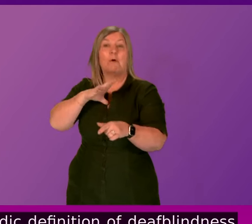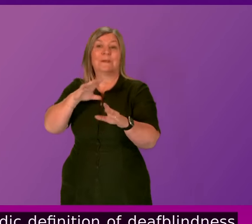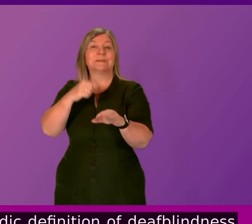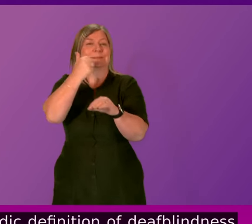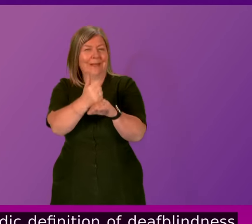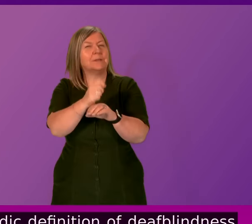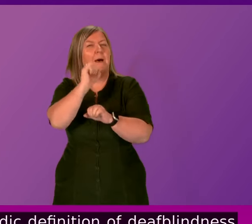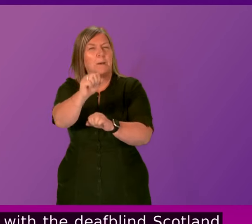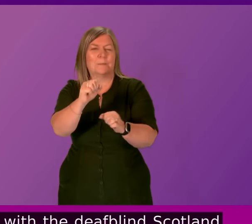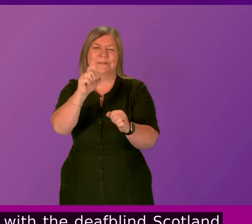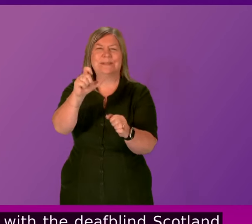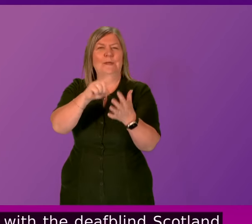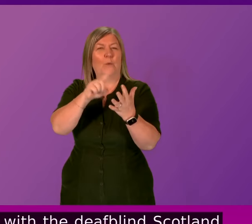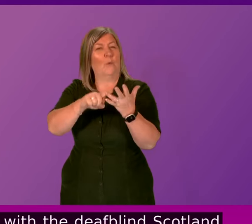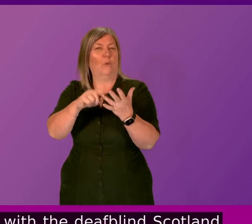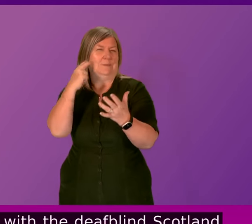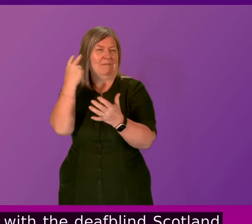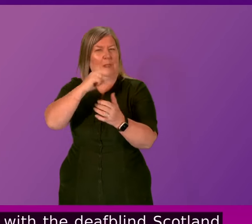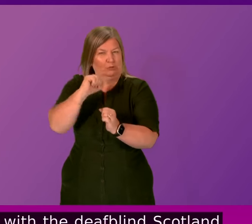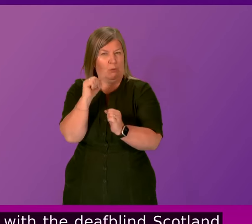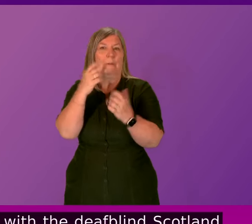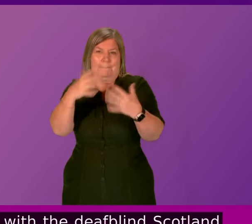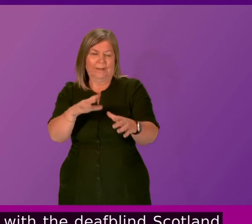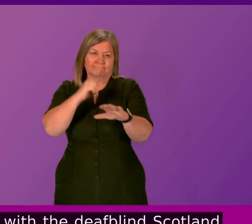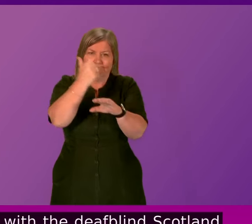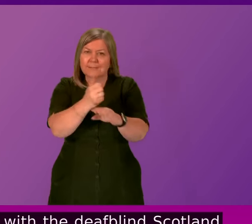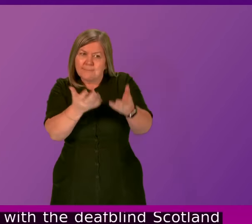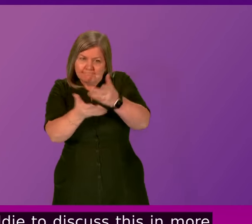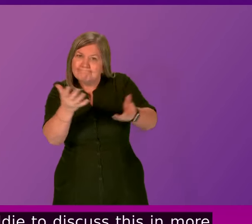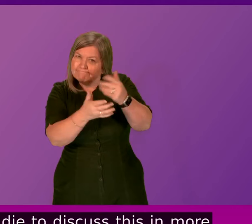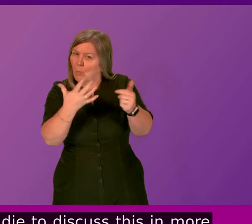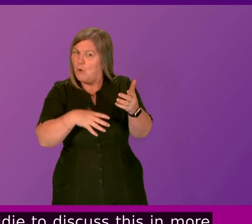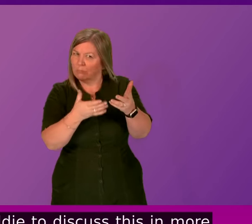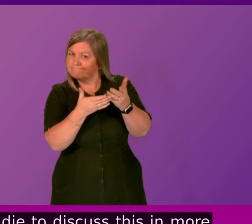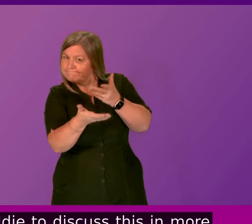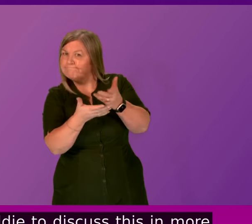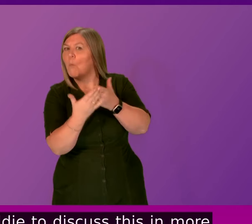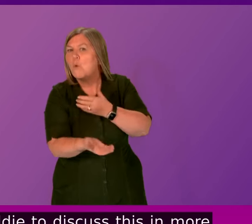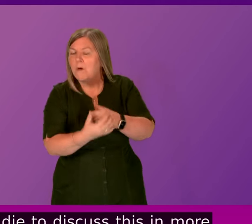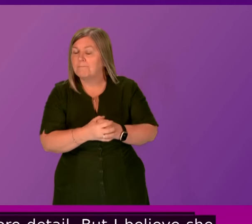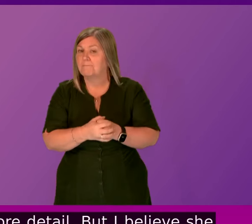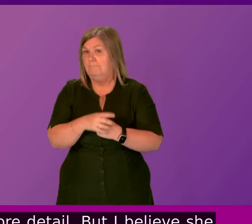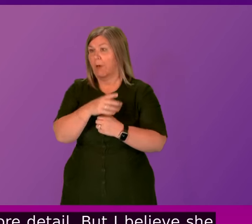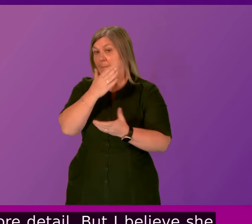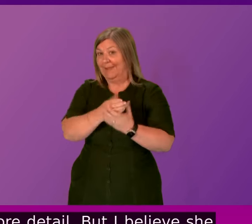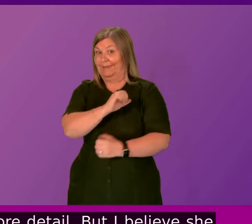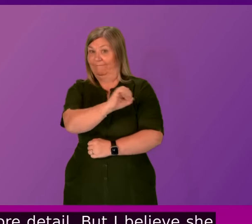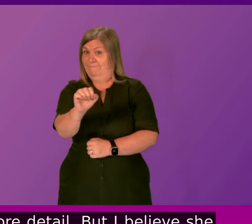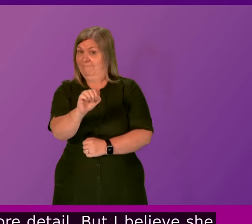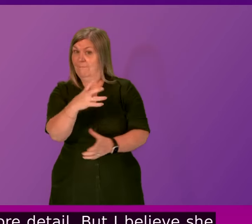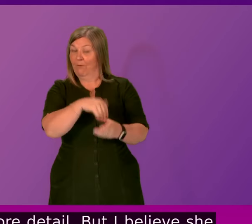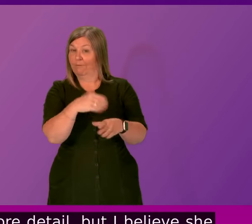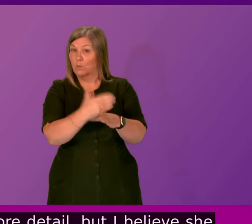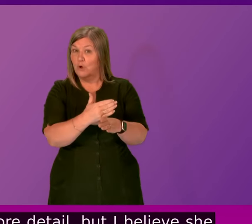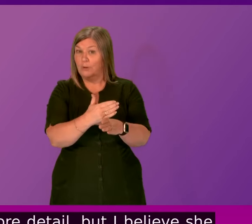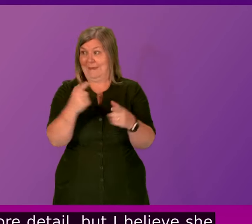Isabella Goley, to discuss this in more detail. But I believe she and others involved in the work are in the gallery this evening, so I